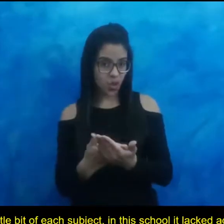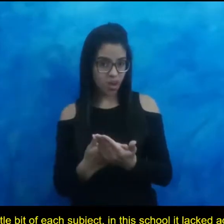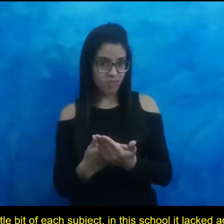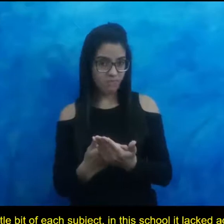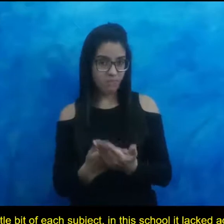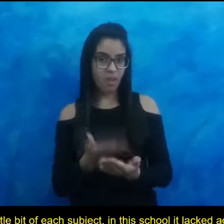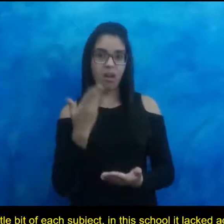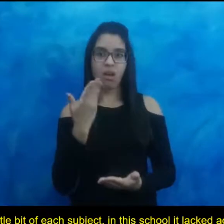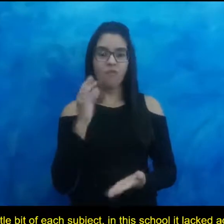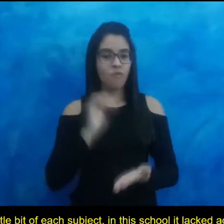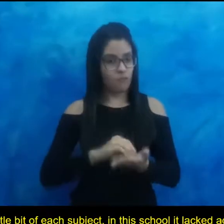a